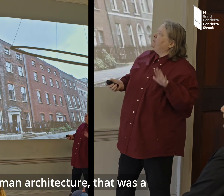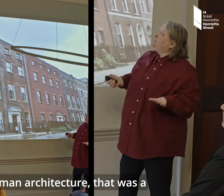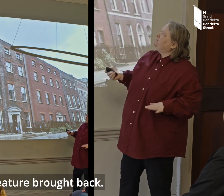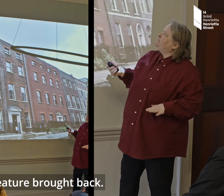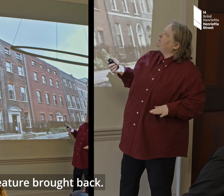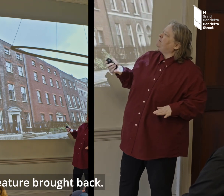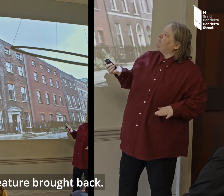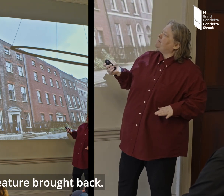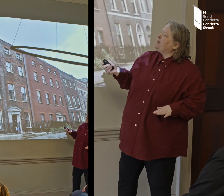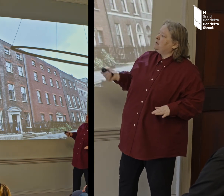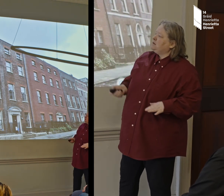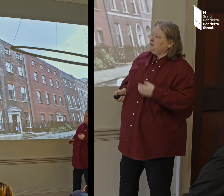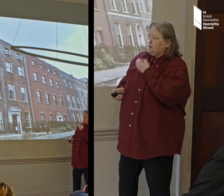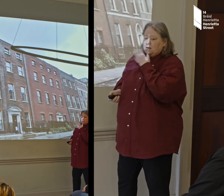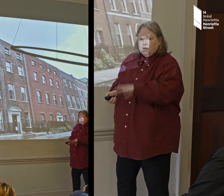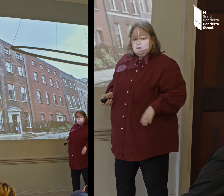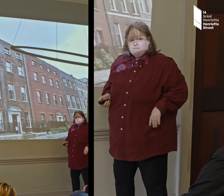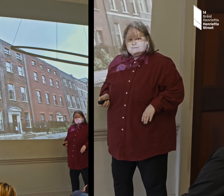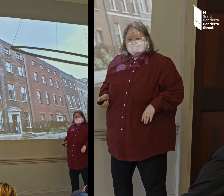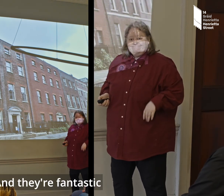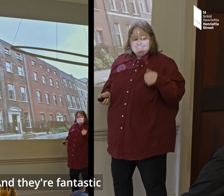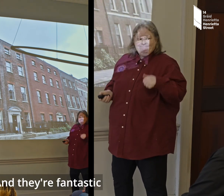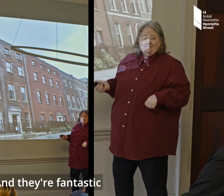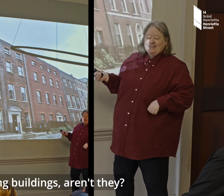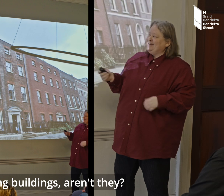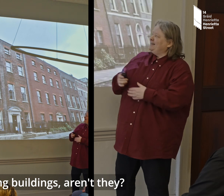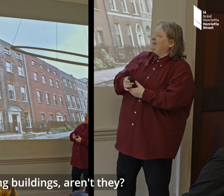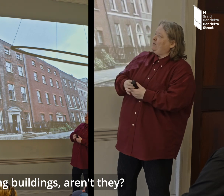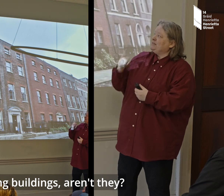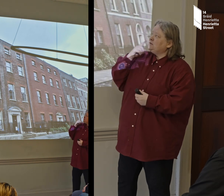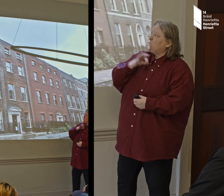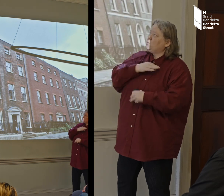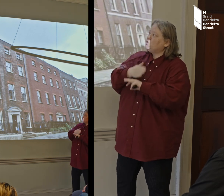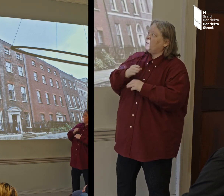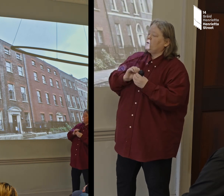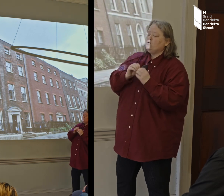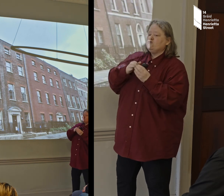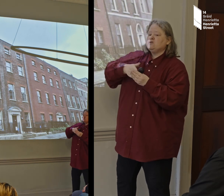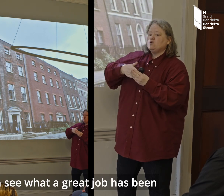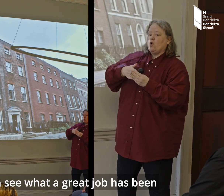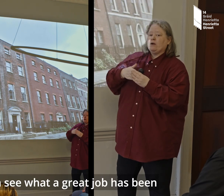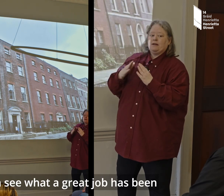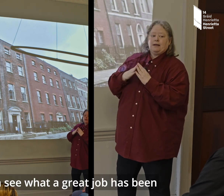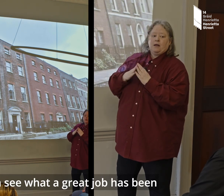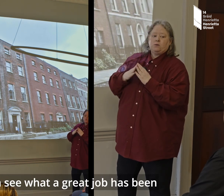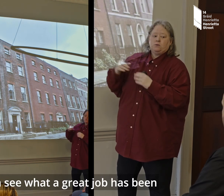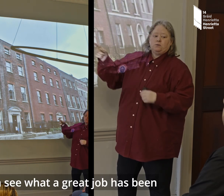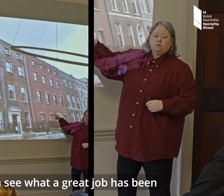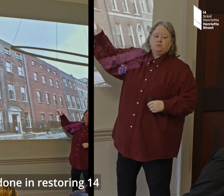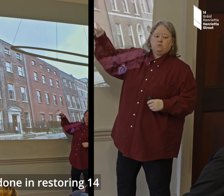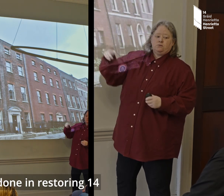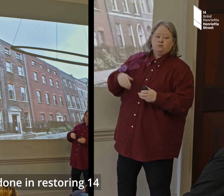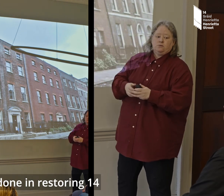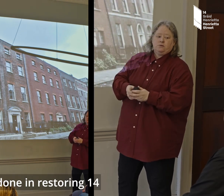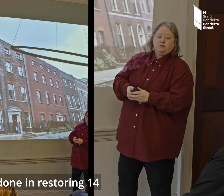architecture, that was a feature brought back. And they're fantastic looking buildings, aren't they? And you can see what a great job has been